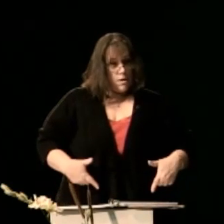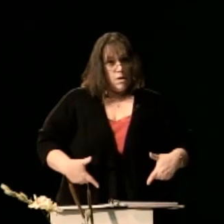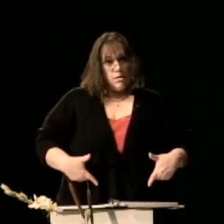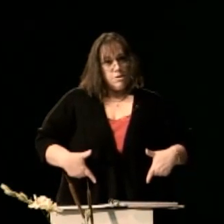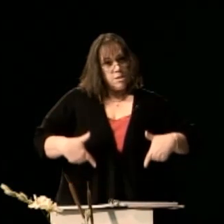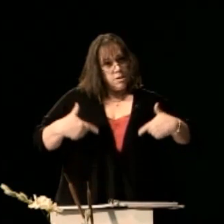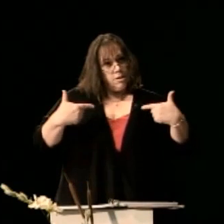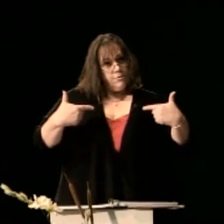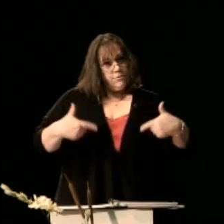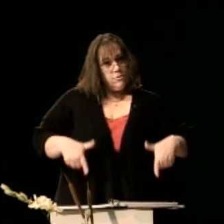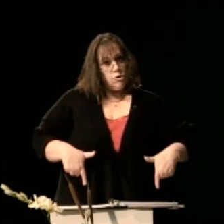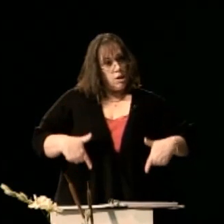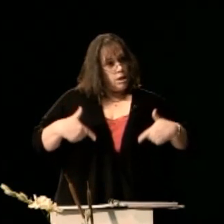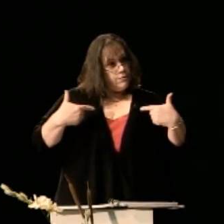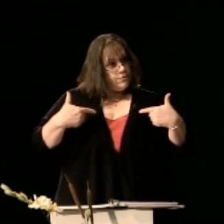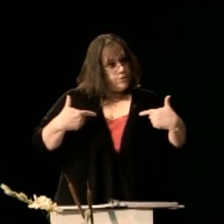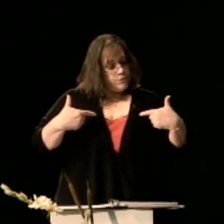This is live or life.